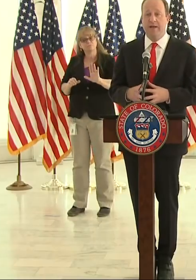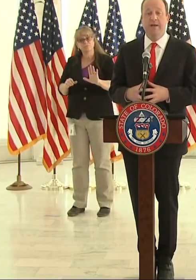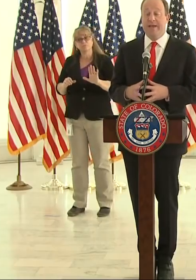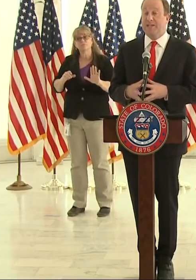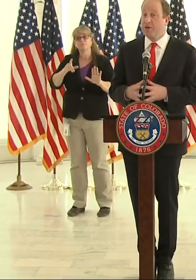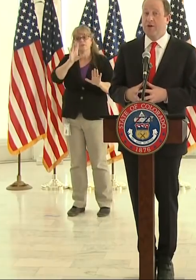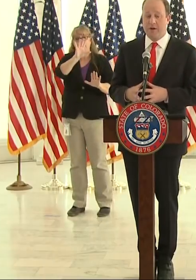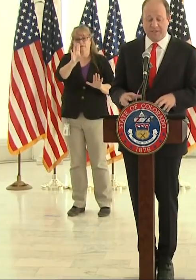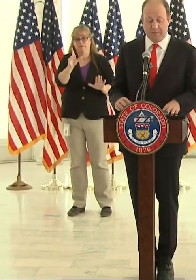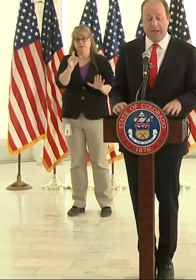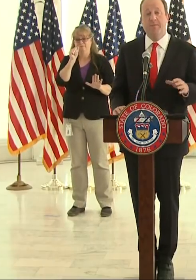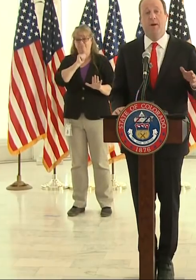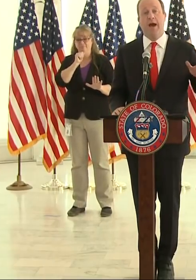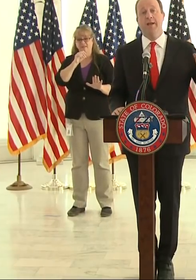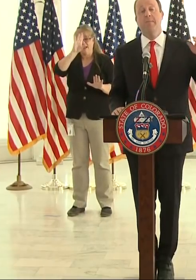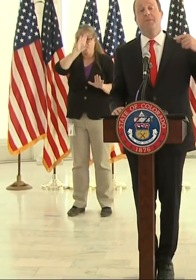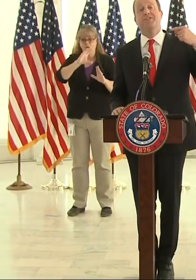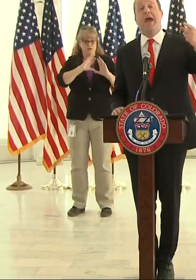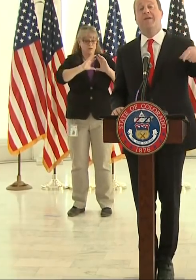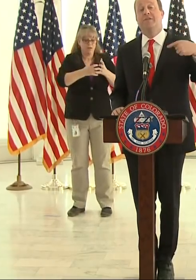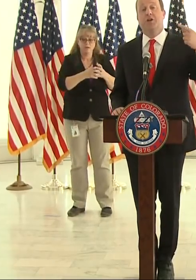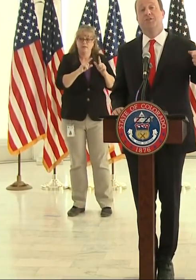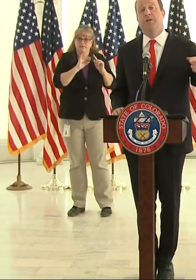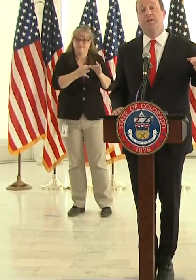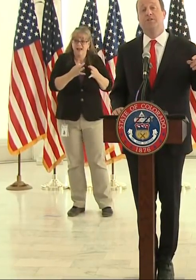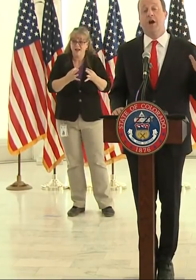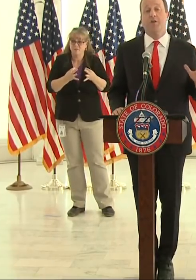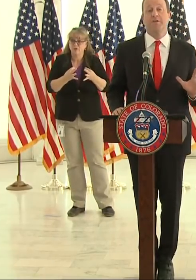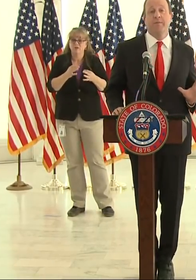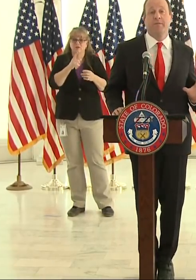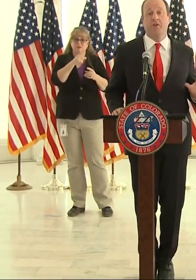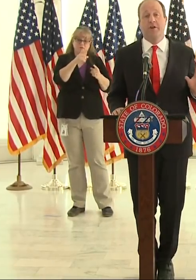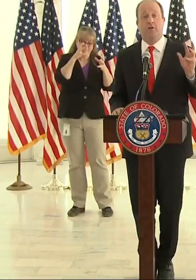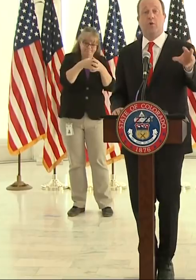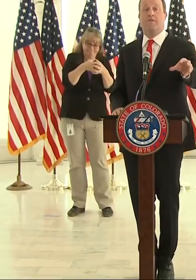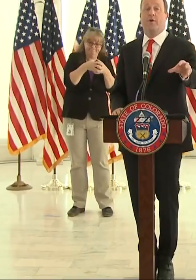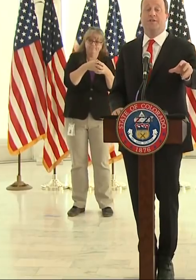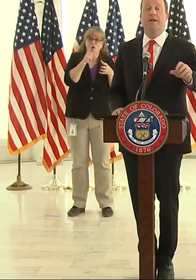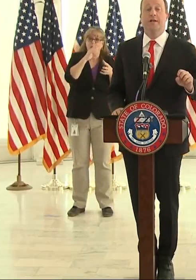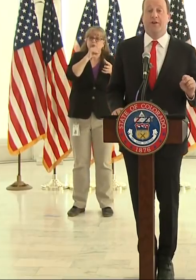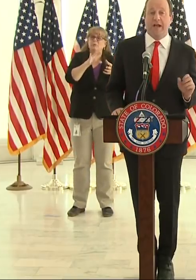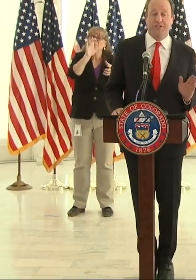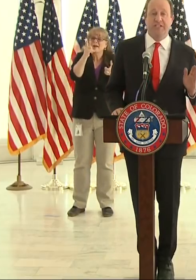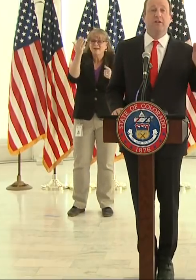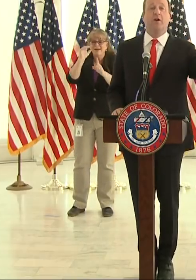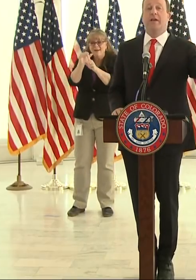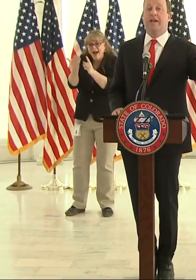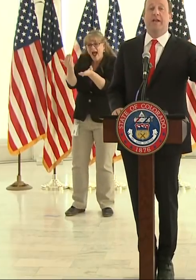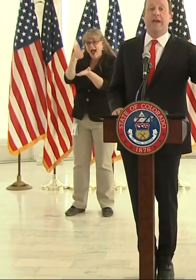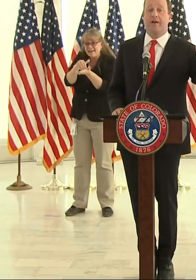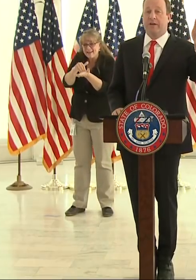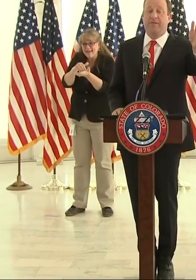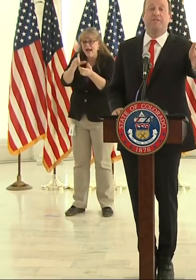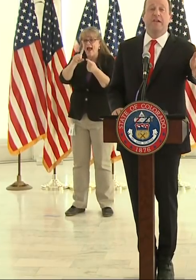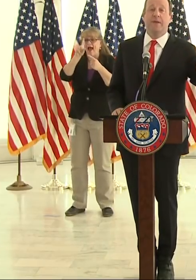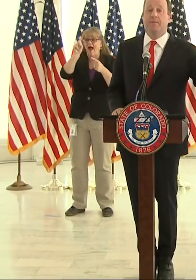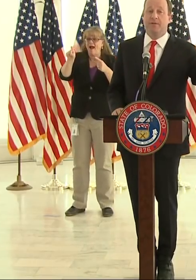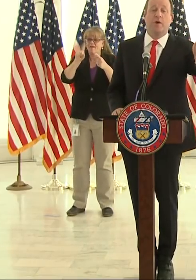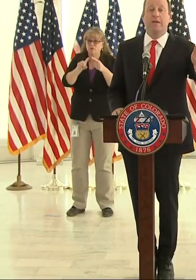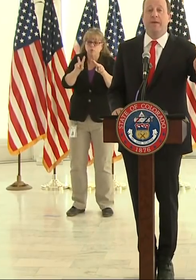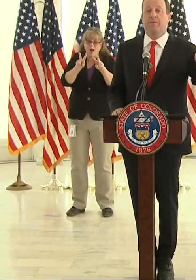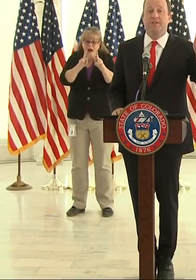seen anybody, yes, you're at 100%. But keep in mind, this average also includes all those people of the critical workforce that are actually still going in and encountering